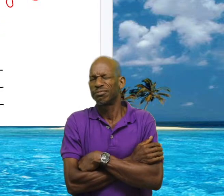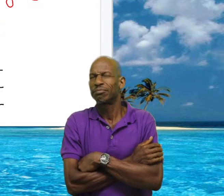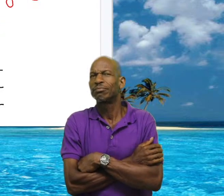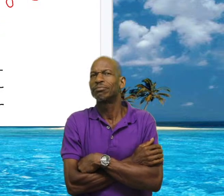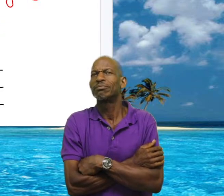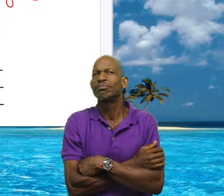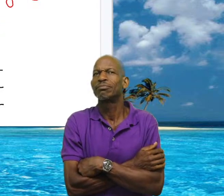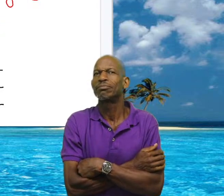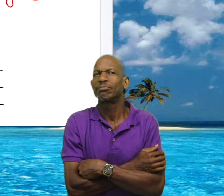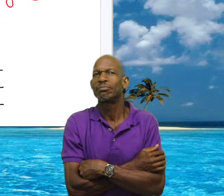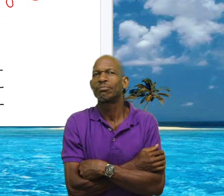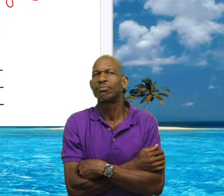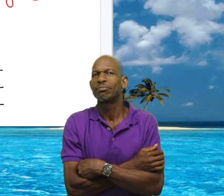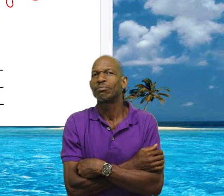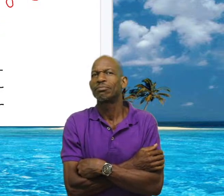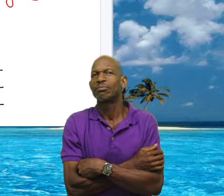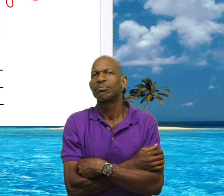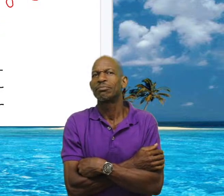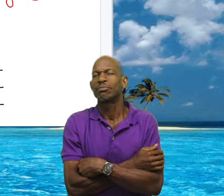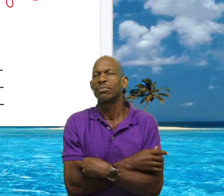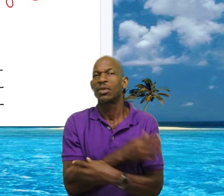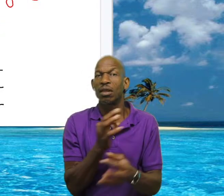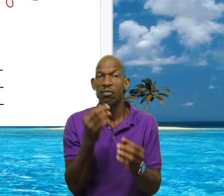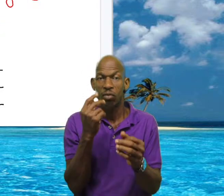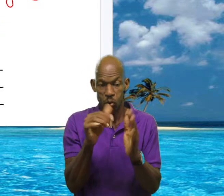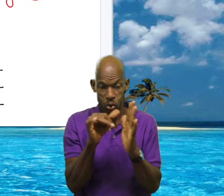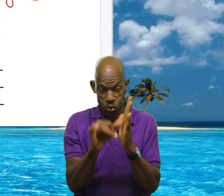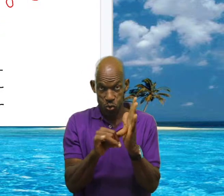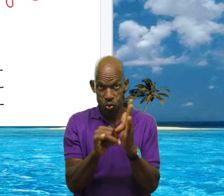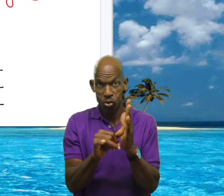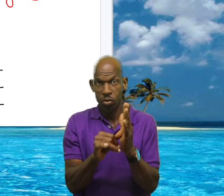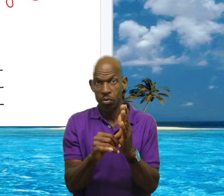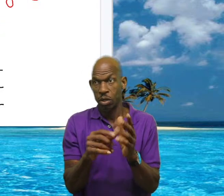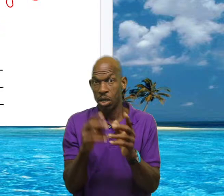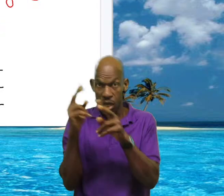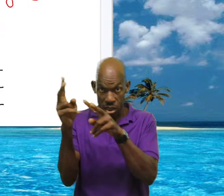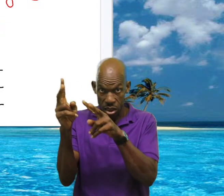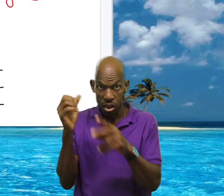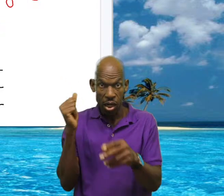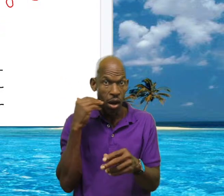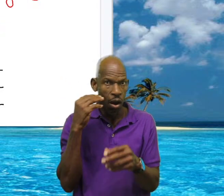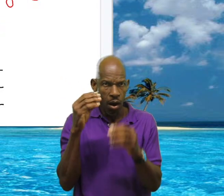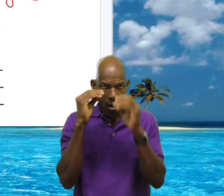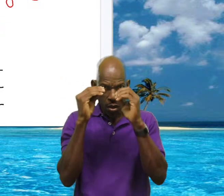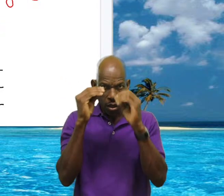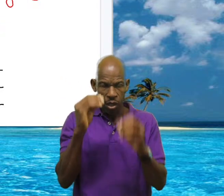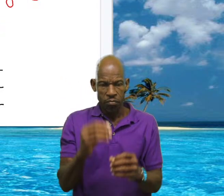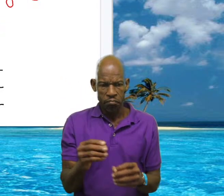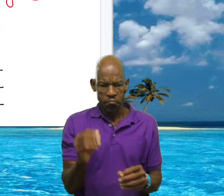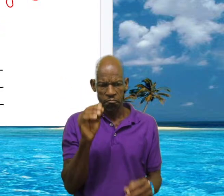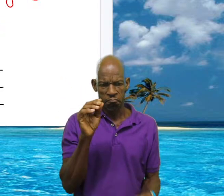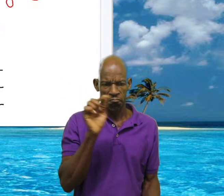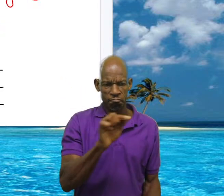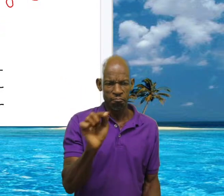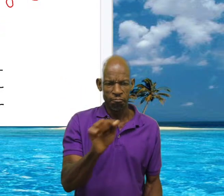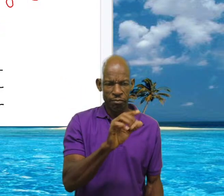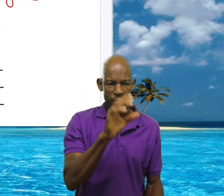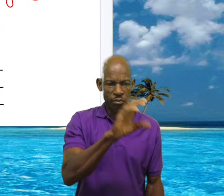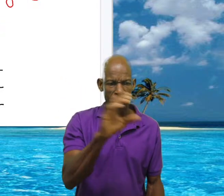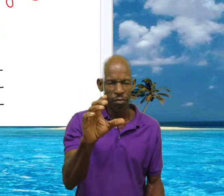YouTube channel, even when I am teaching, right, put on your closed captions so you can see the words that I